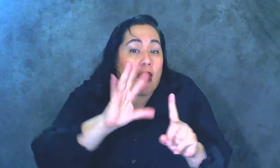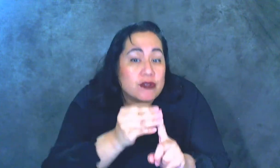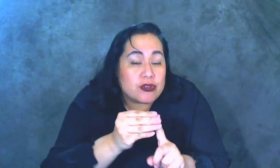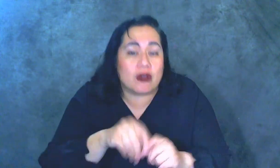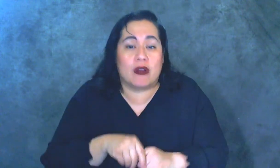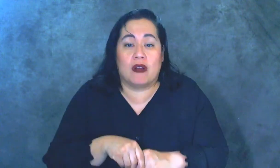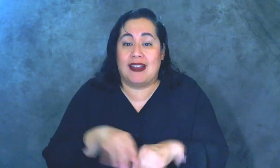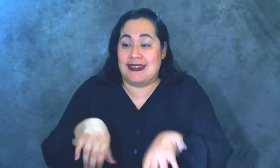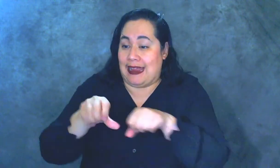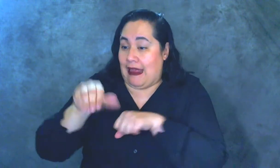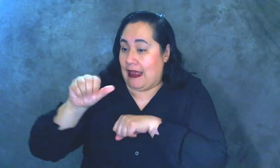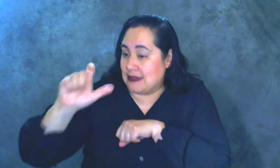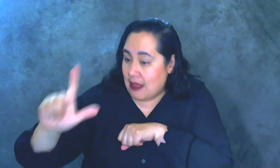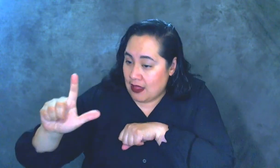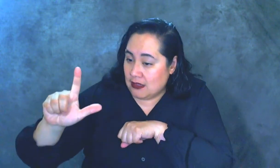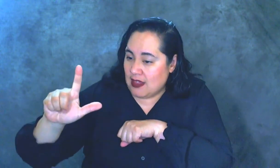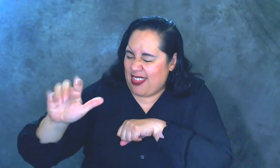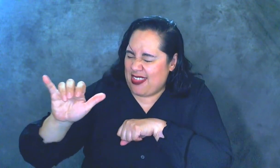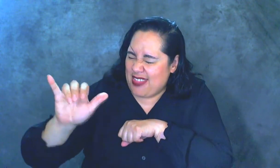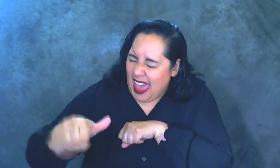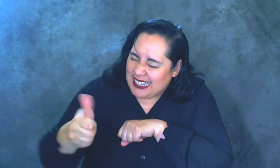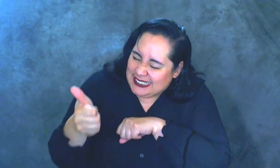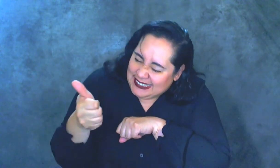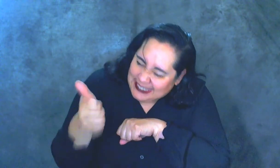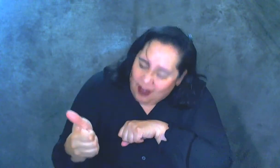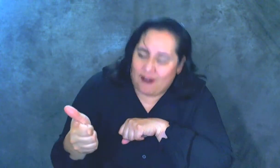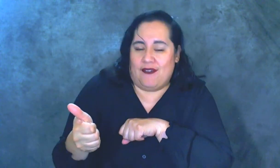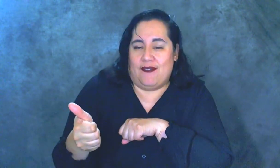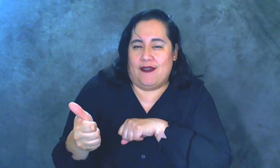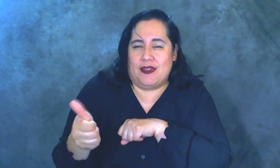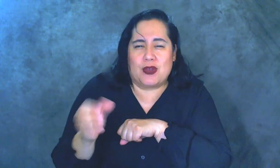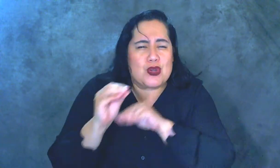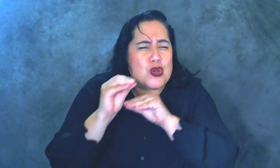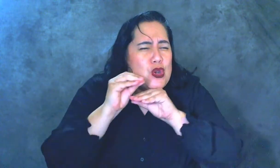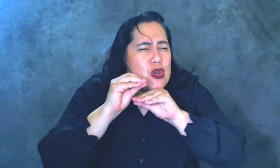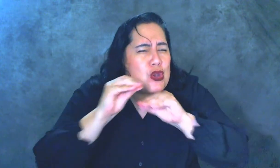and ASL, that in itself, there is no going back